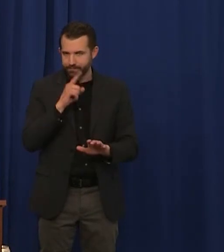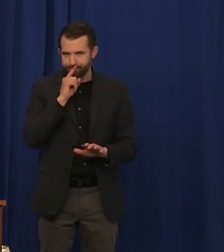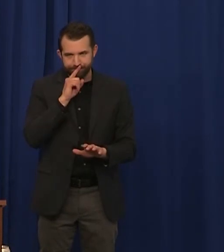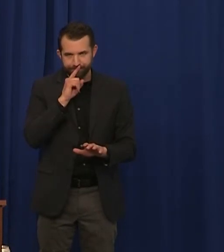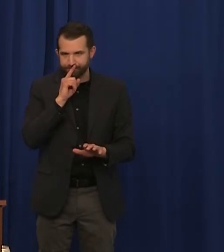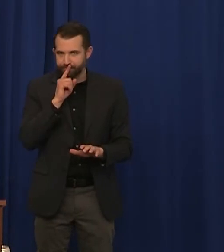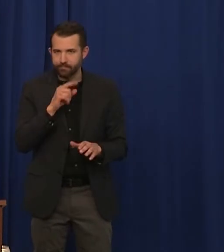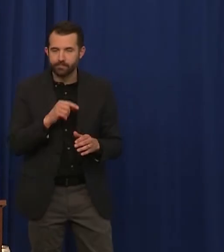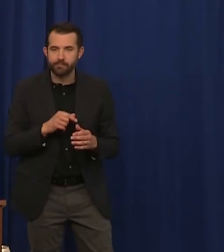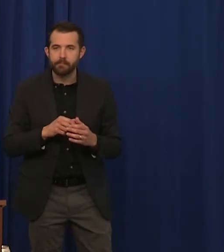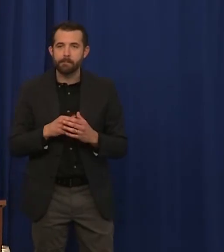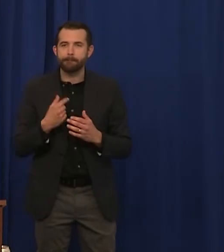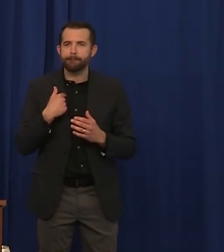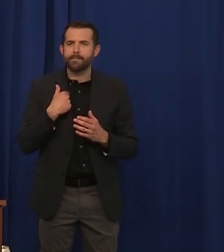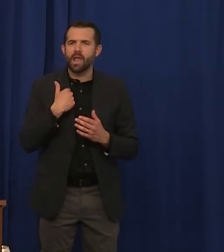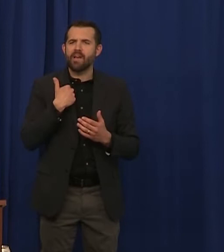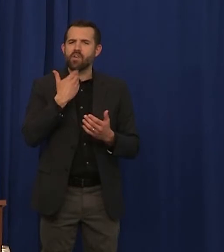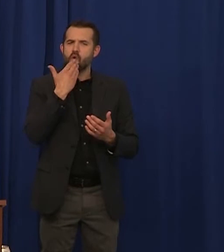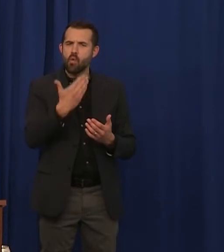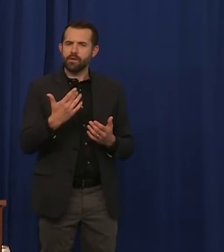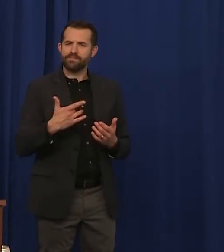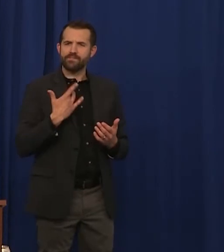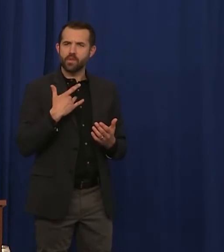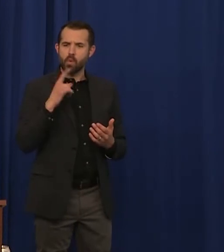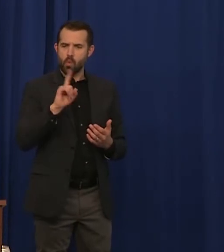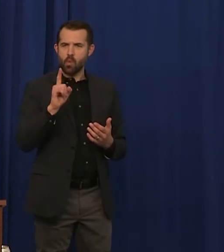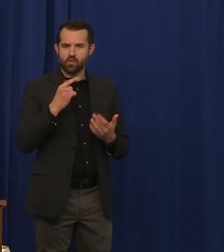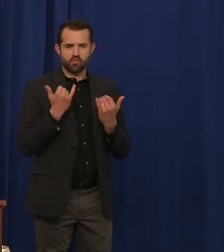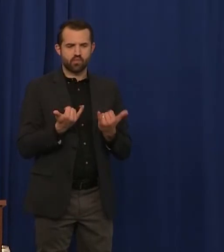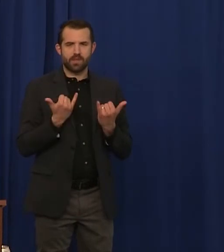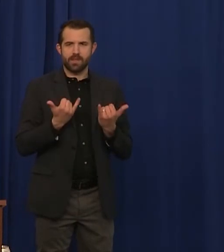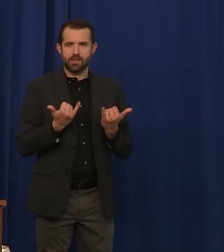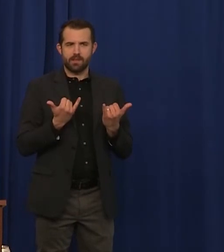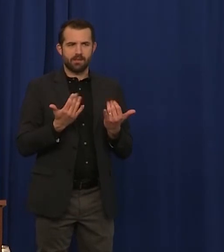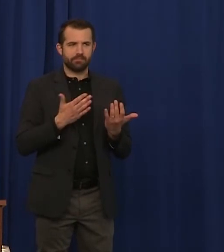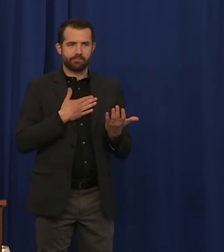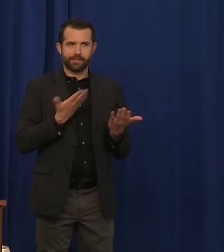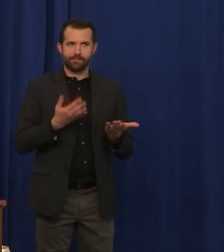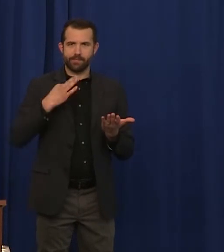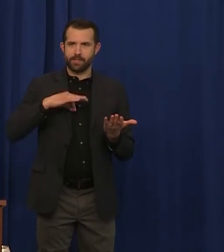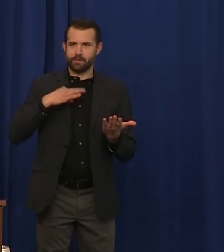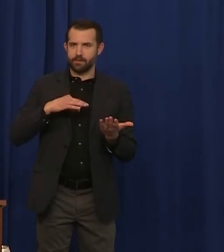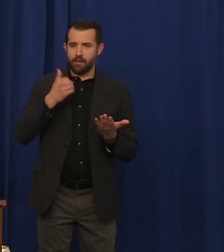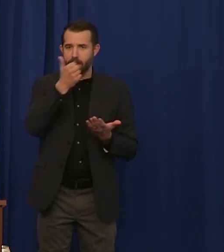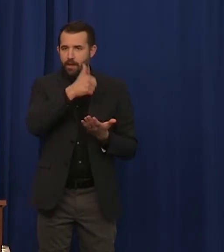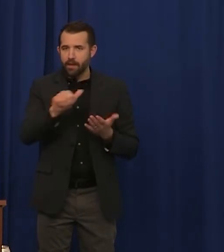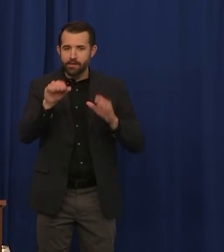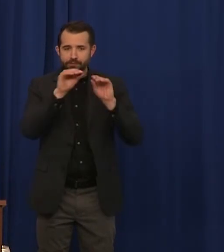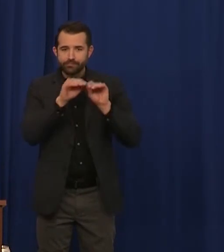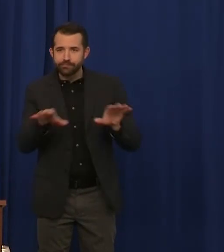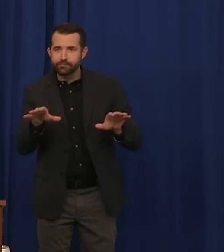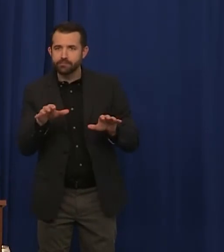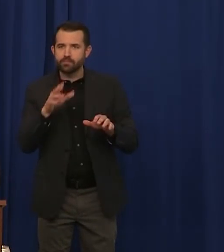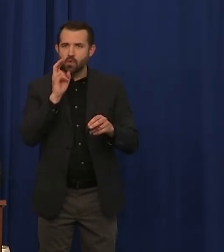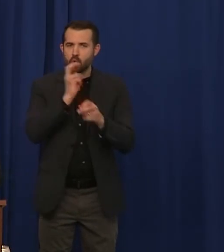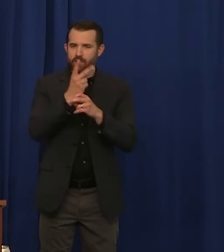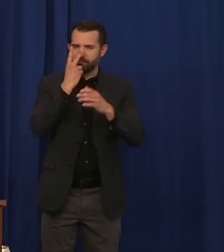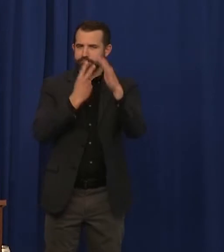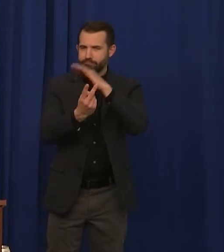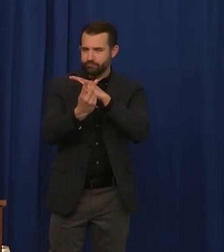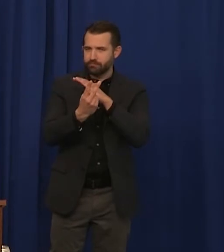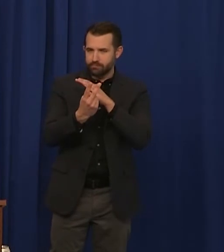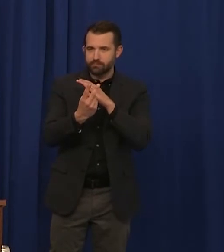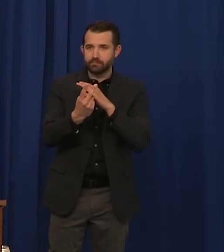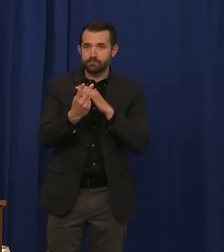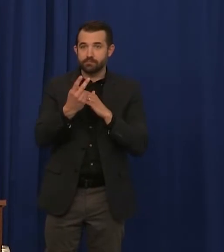sense of where we are right now, it is difficult in any outbreak situation to predict where we might be going. One of the